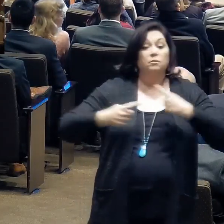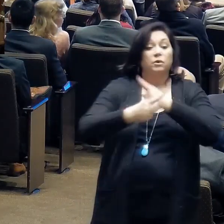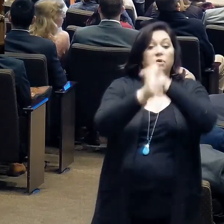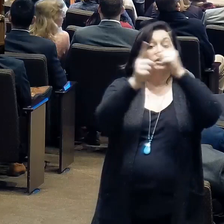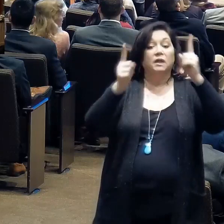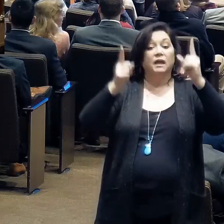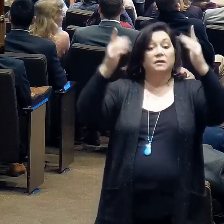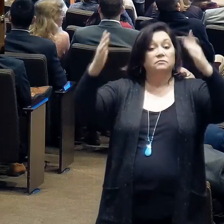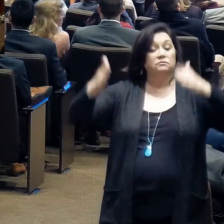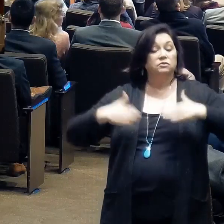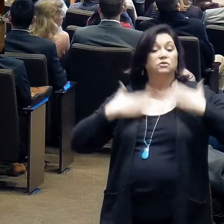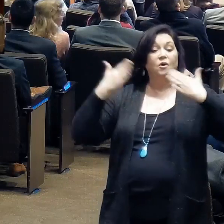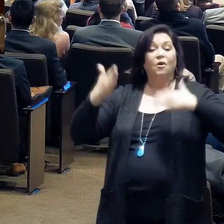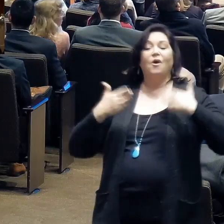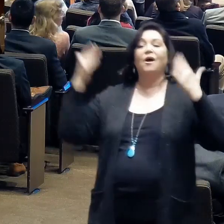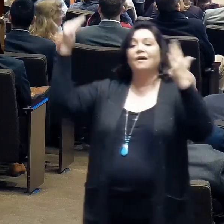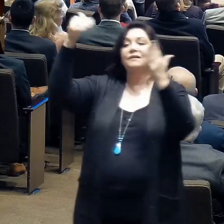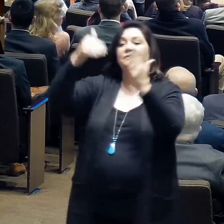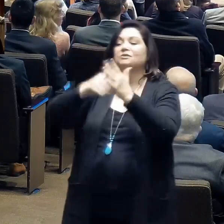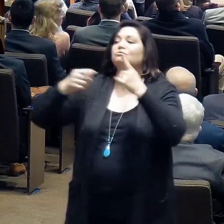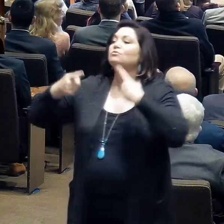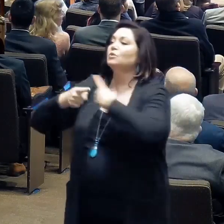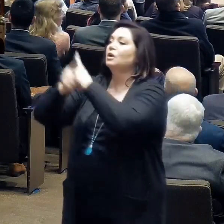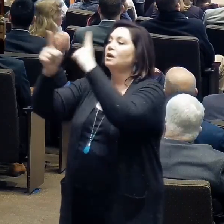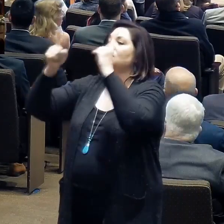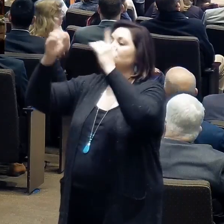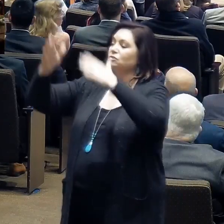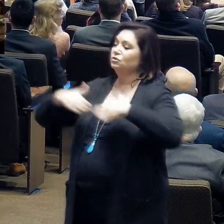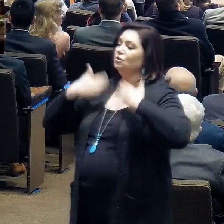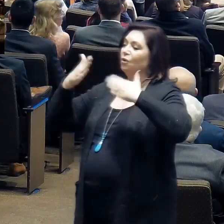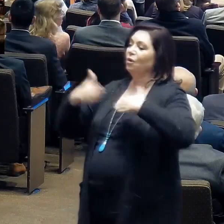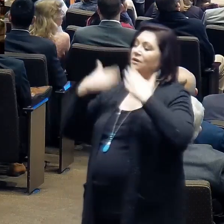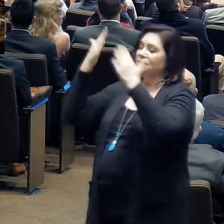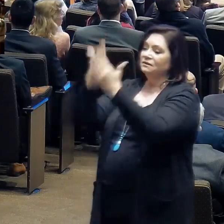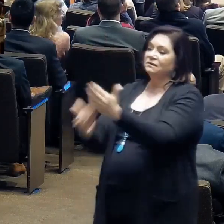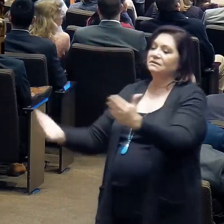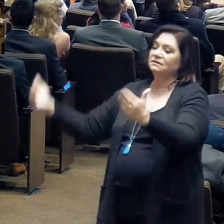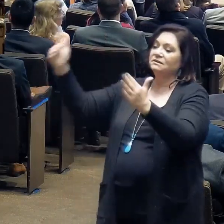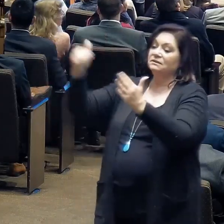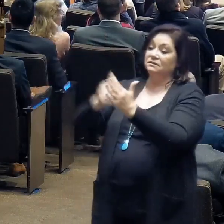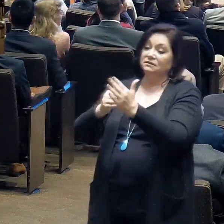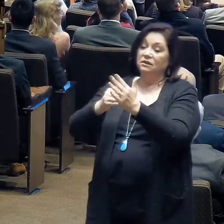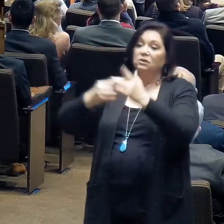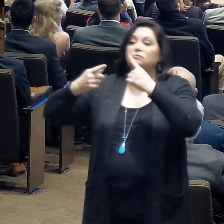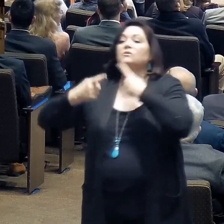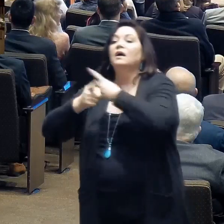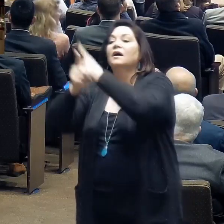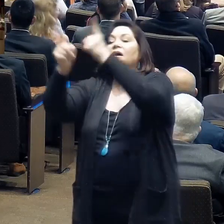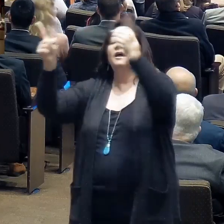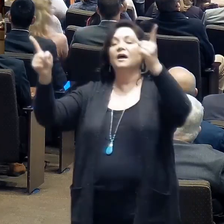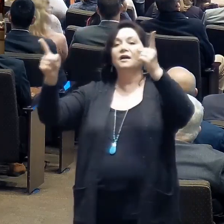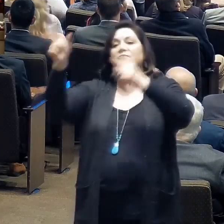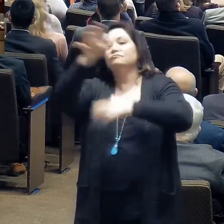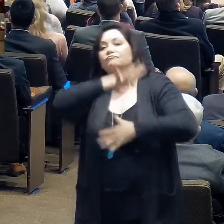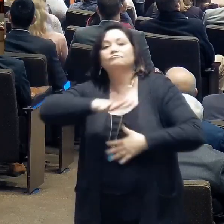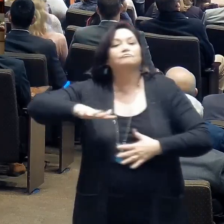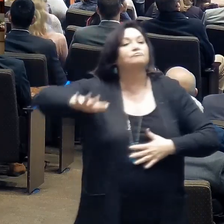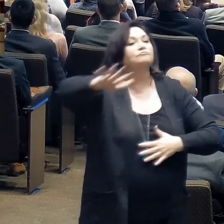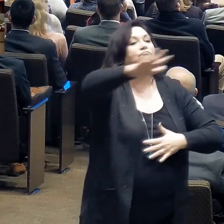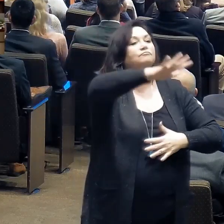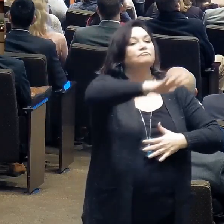sounding joy, repeats the sounding joy Repeats, repeats